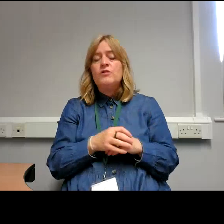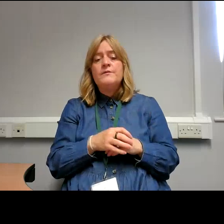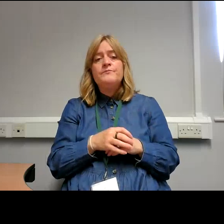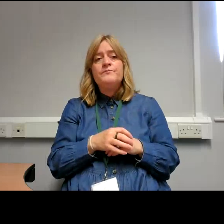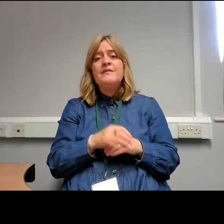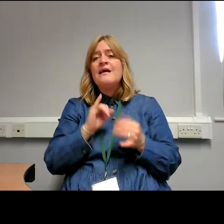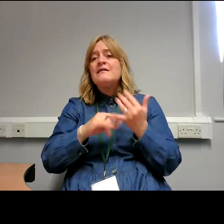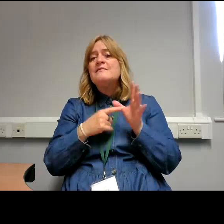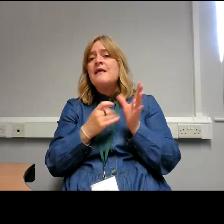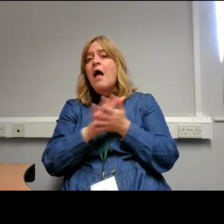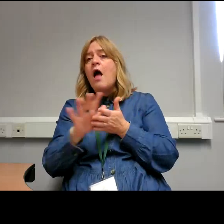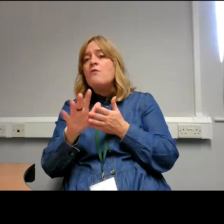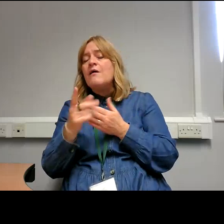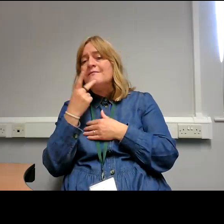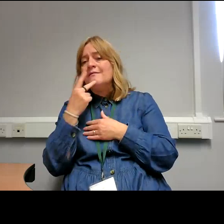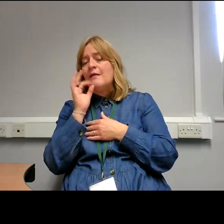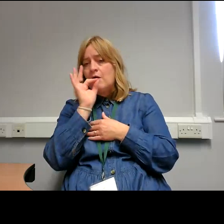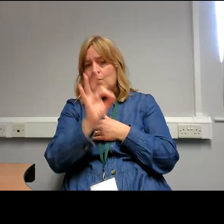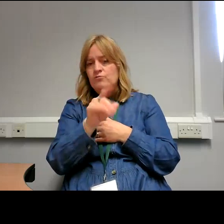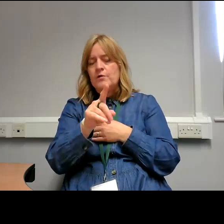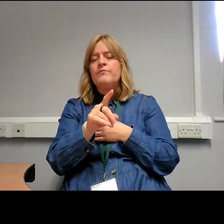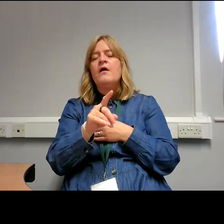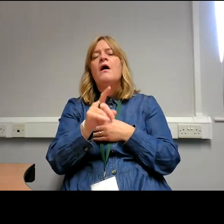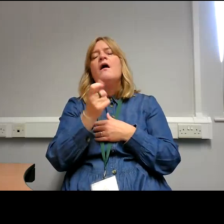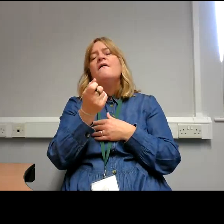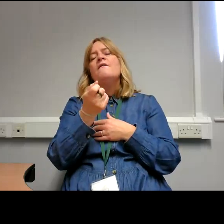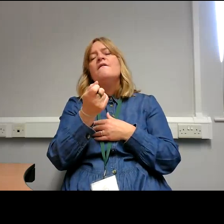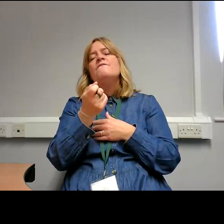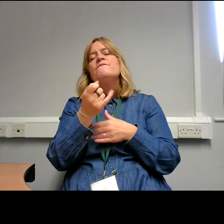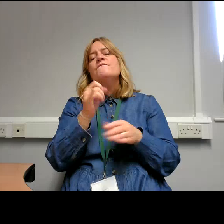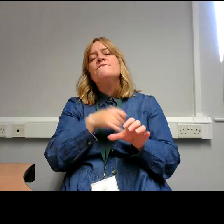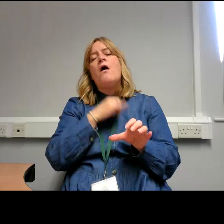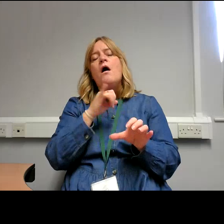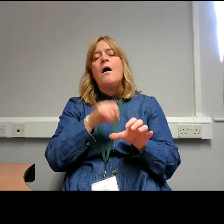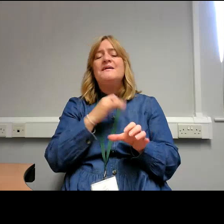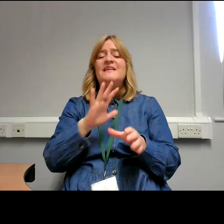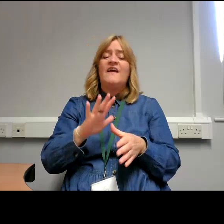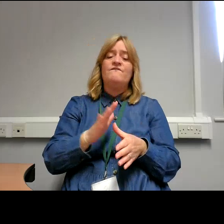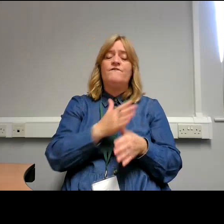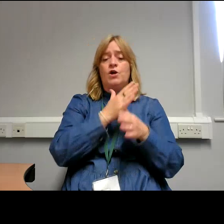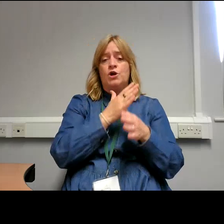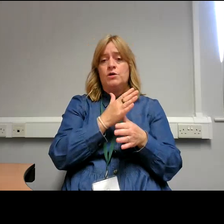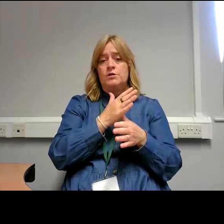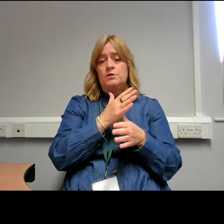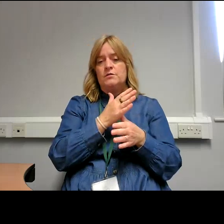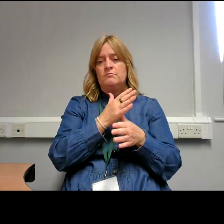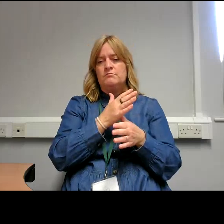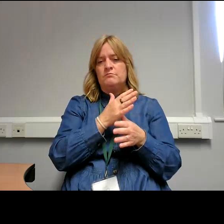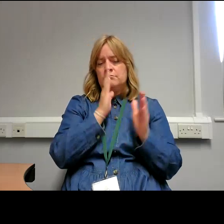So for the pharmacy first part, Sarah's last personal experience of this was that the